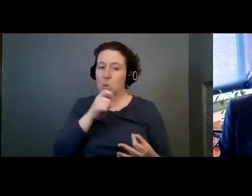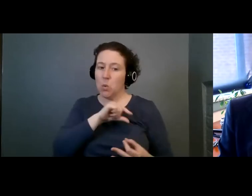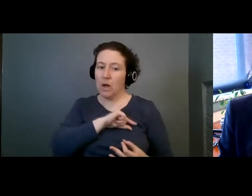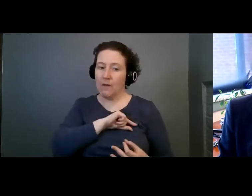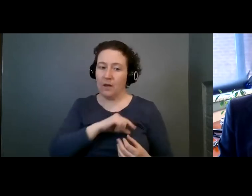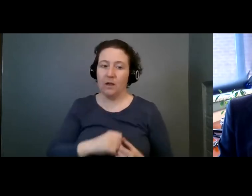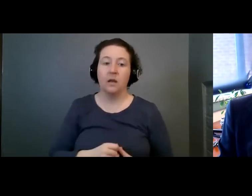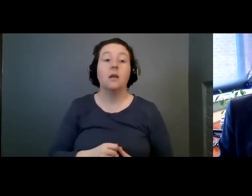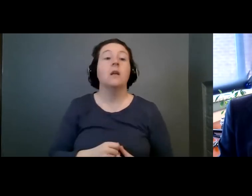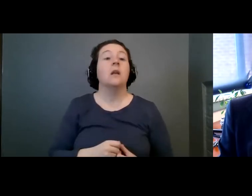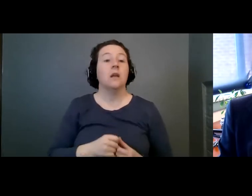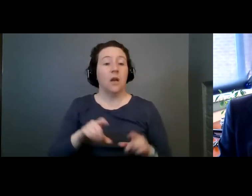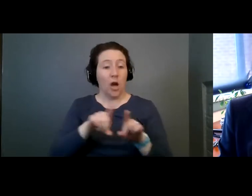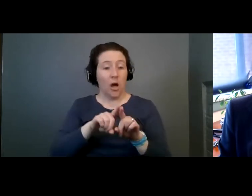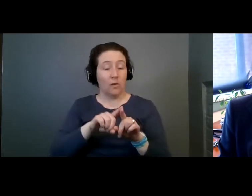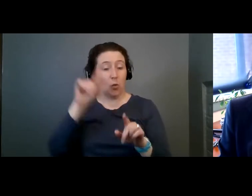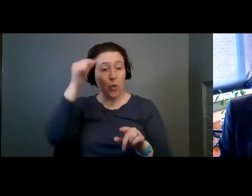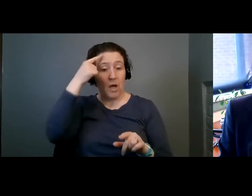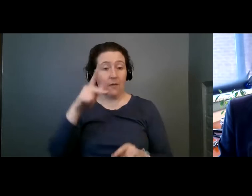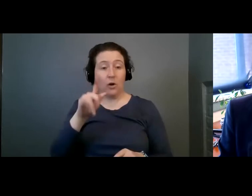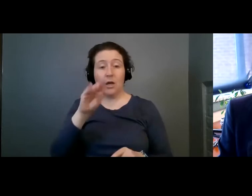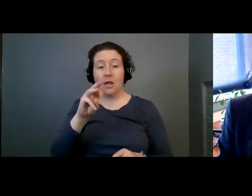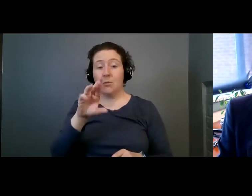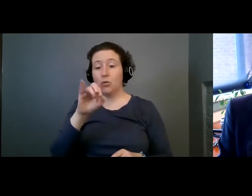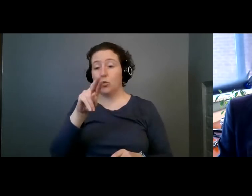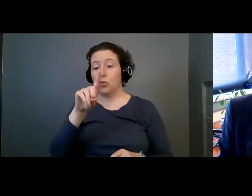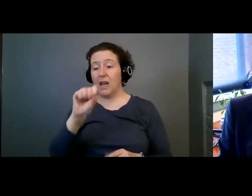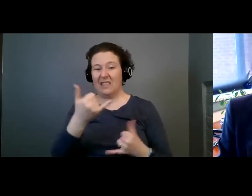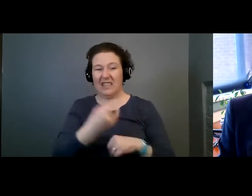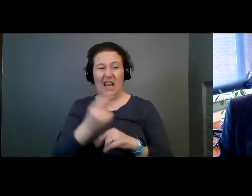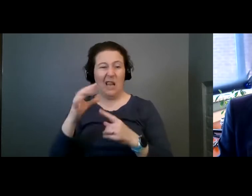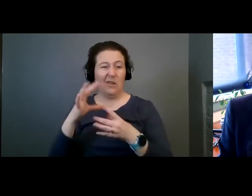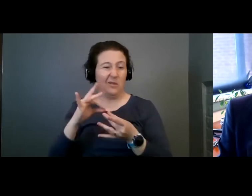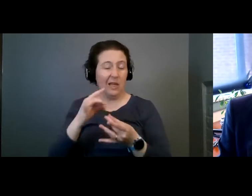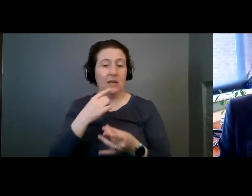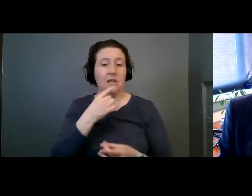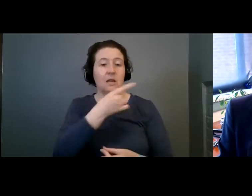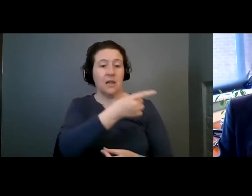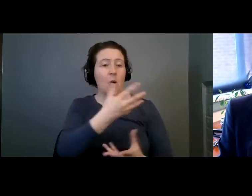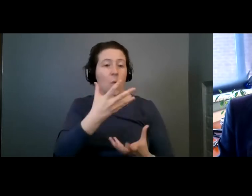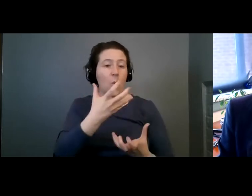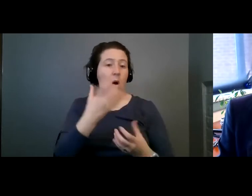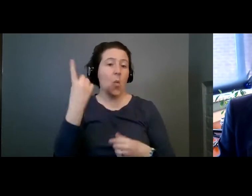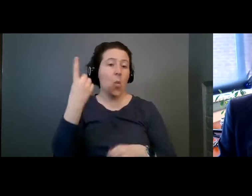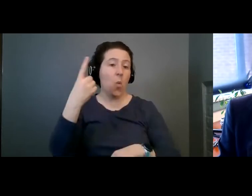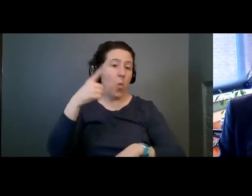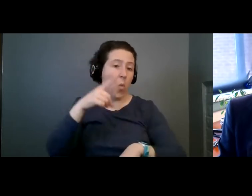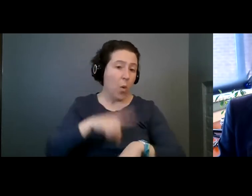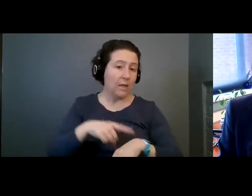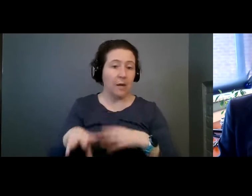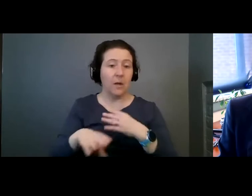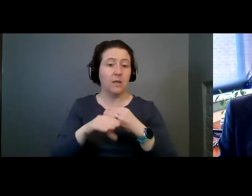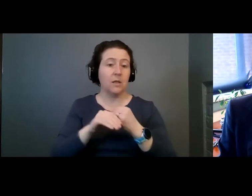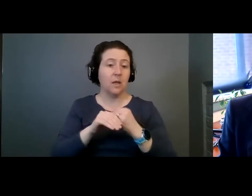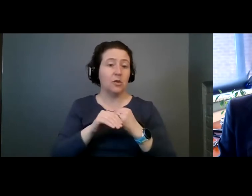Additionally, it was mentioned on Governor Kim Reynolds' briefing today that they are working to provide a one-time additional supply